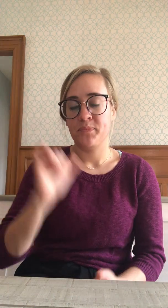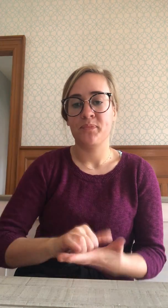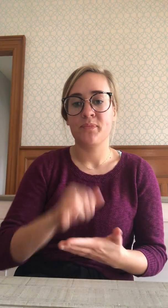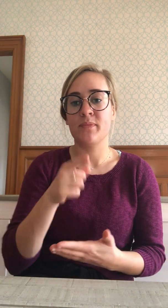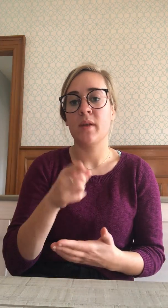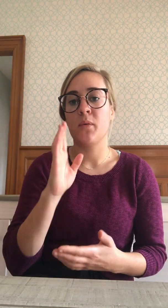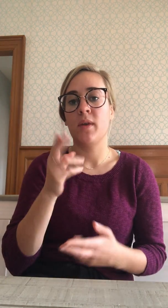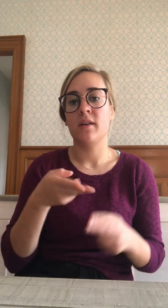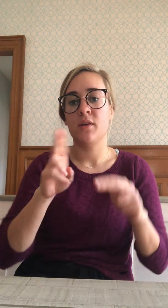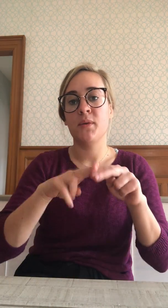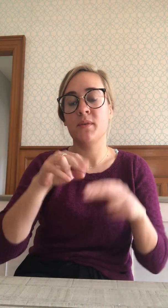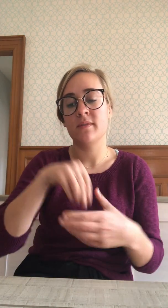intracranial pressure is common.